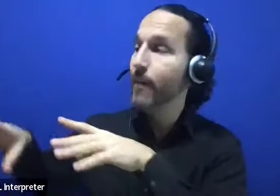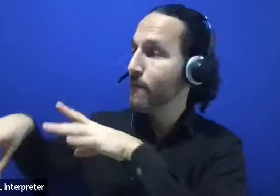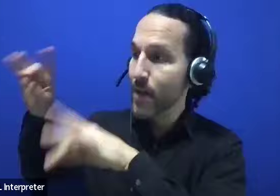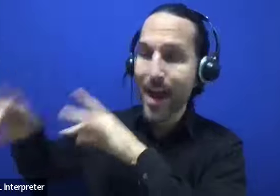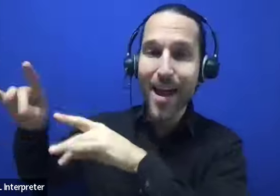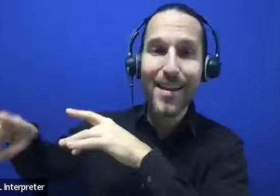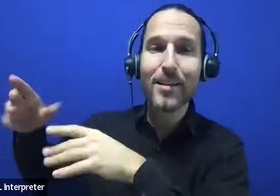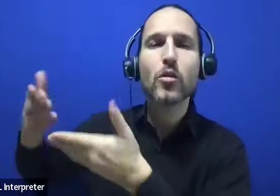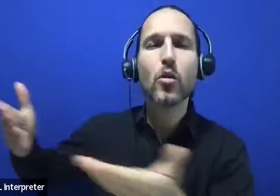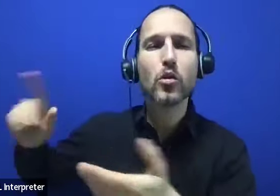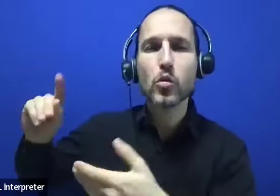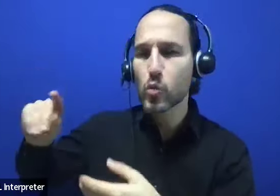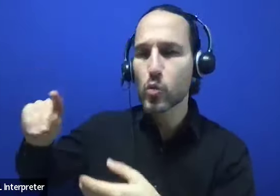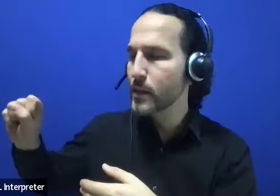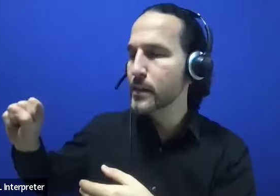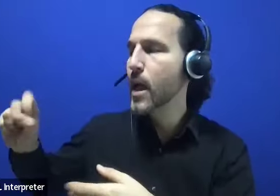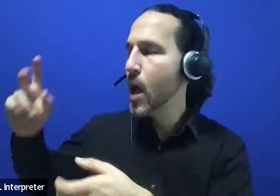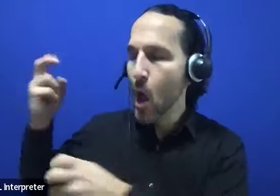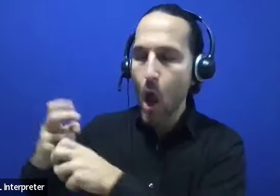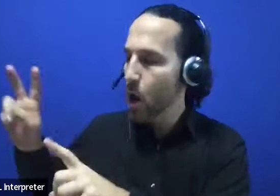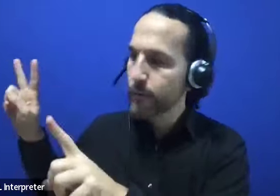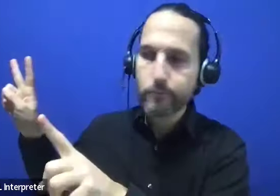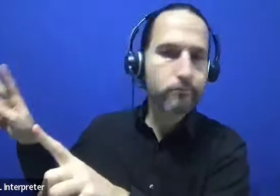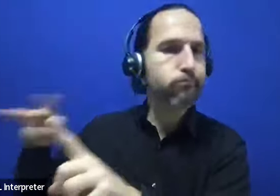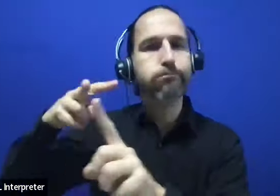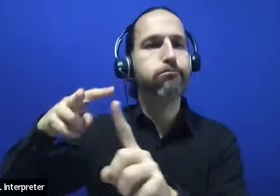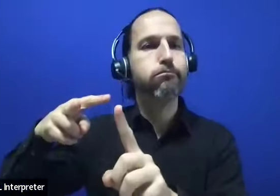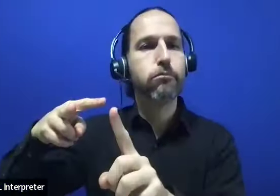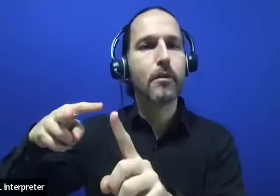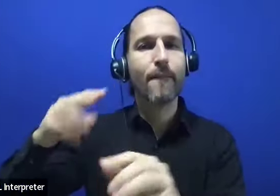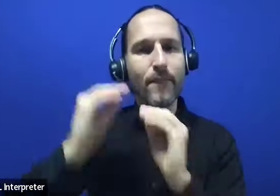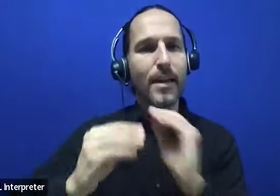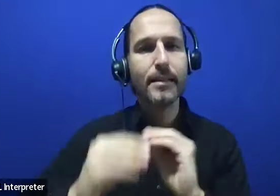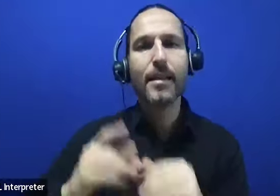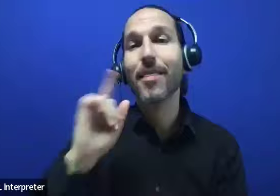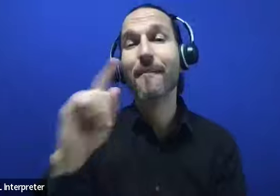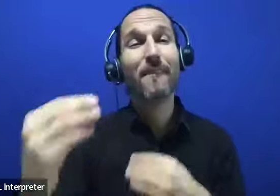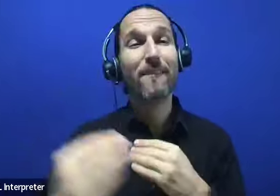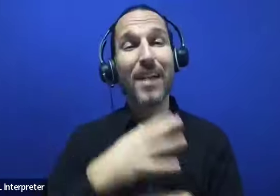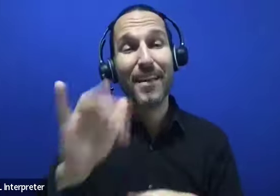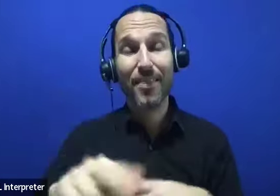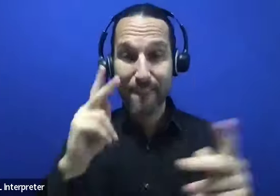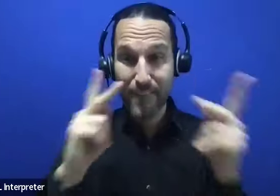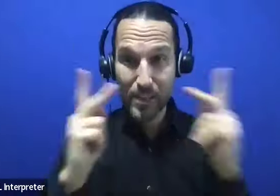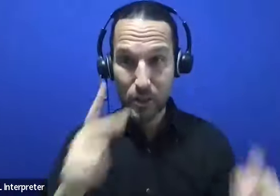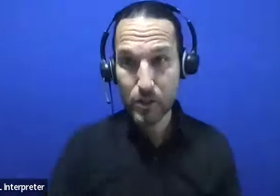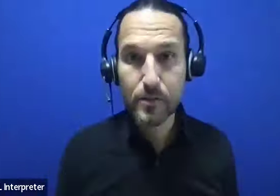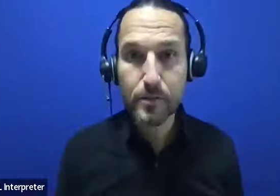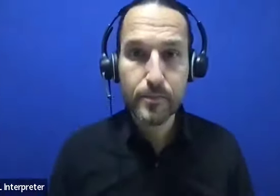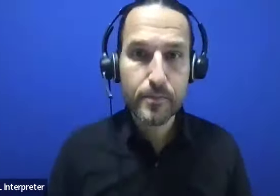eyes can't stay on it while I grab the tool. This really impacts vision. You'll